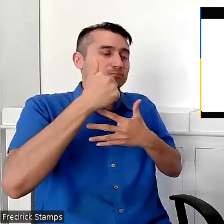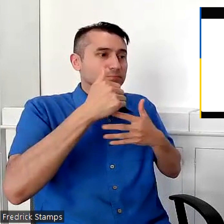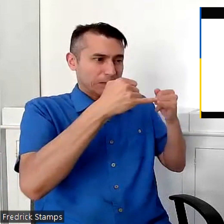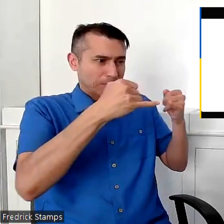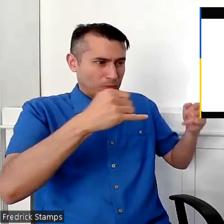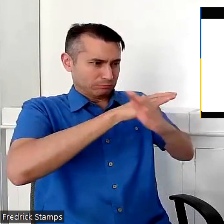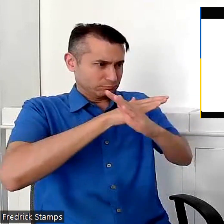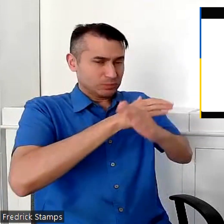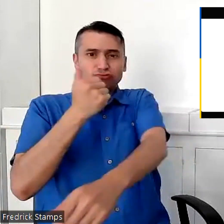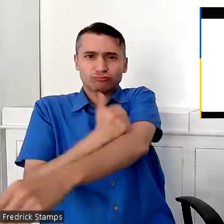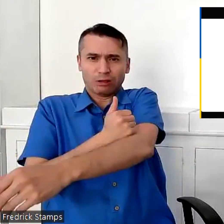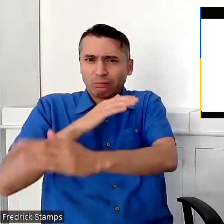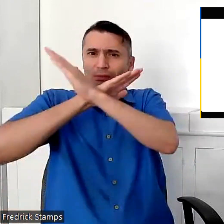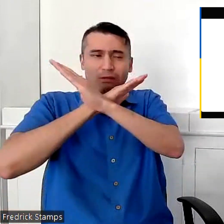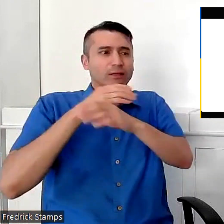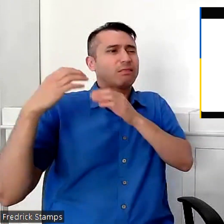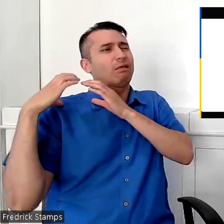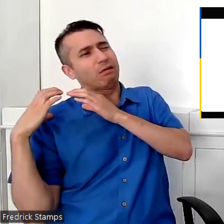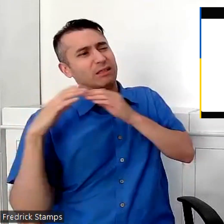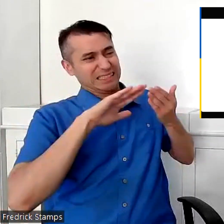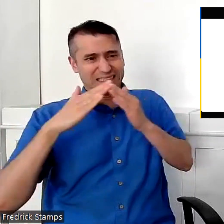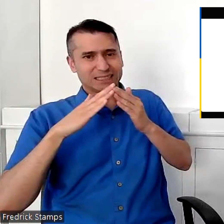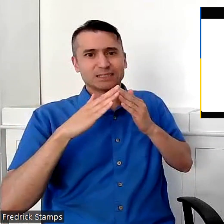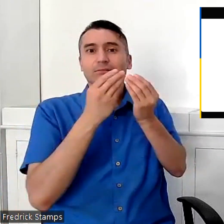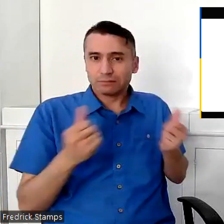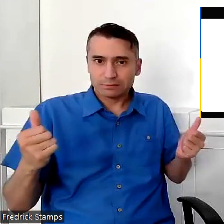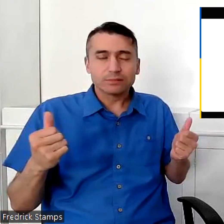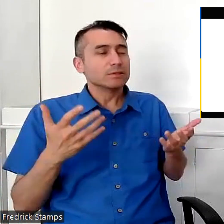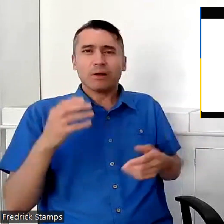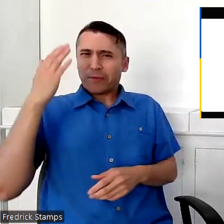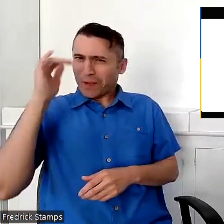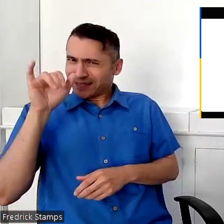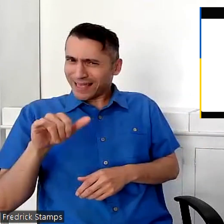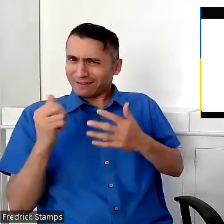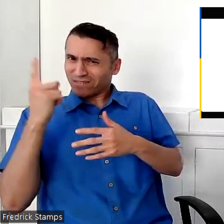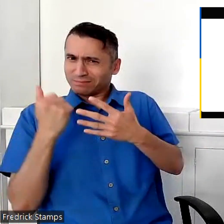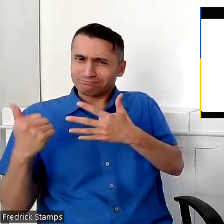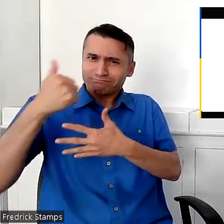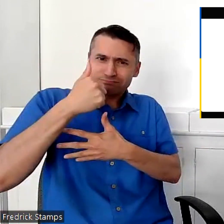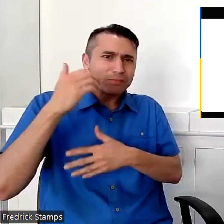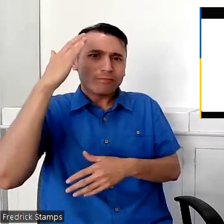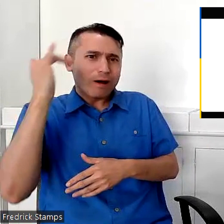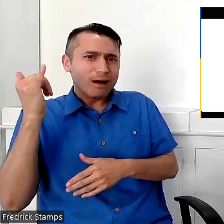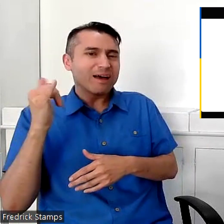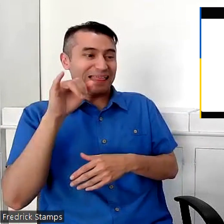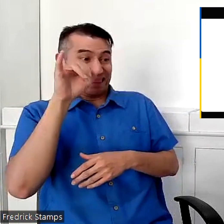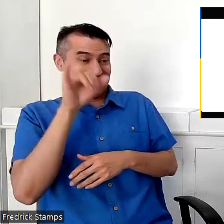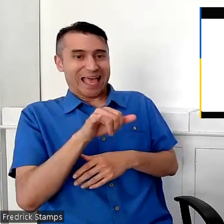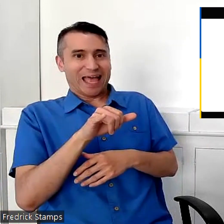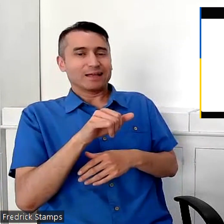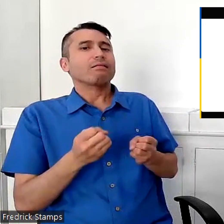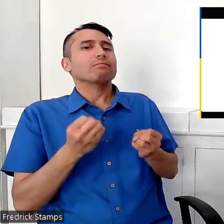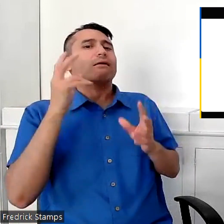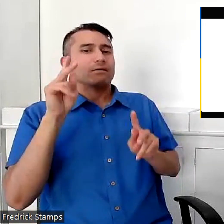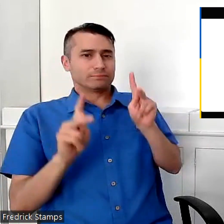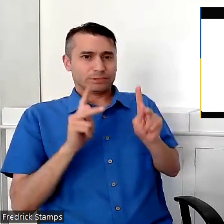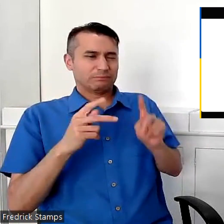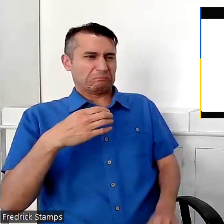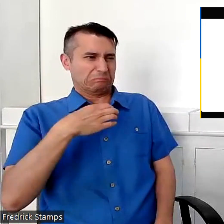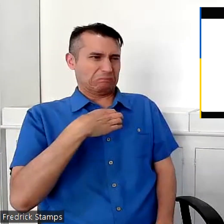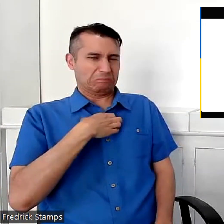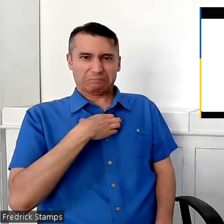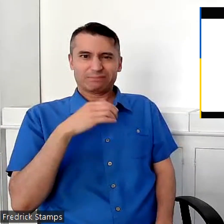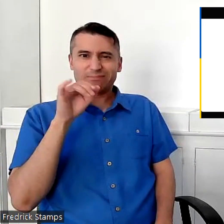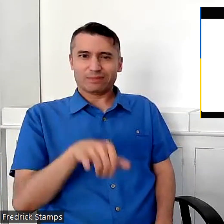bipartisan checklist. 1. Shut down the border, stop fentanyl, end the burden on our cities. Now, why is that number one? It's number one